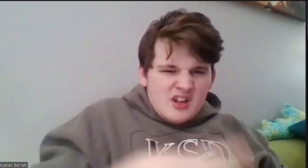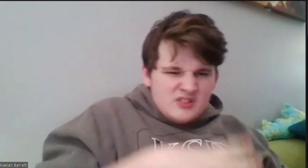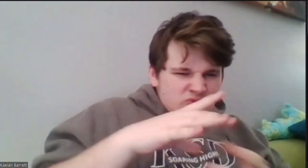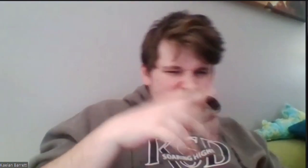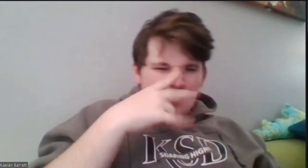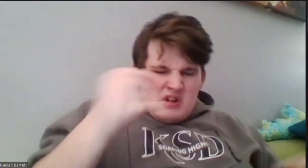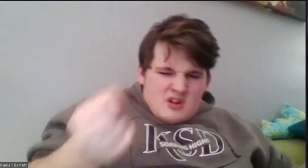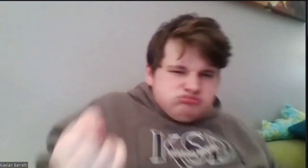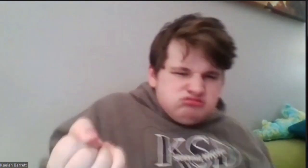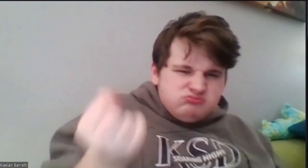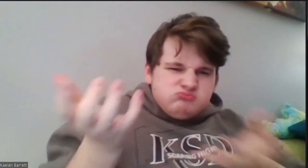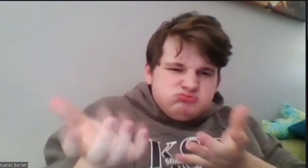something is going to come through the building.